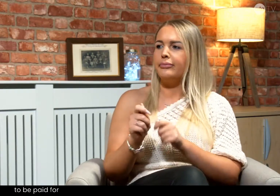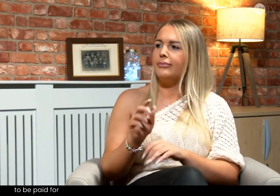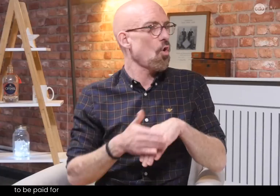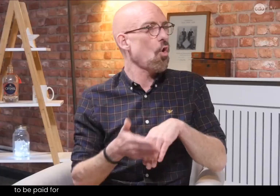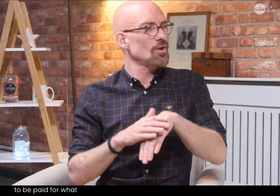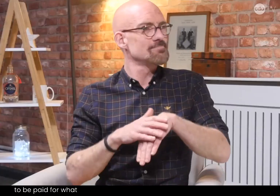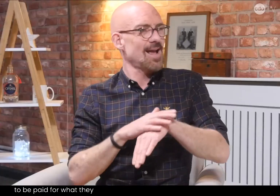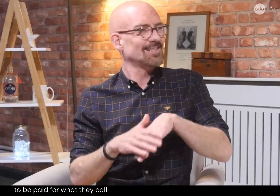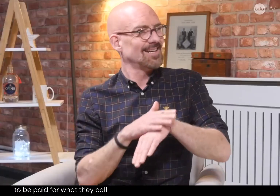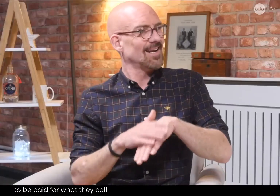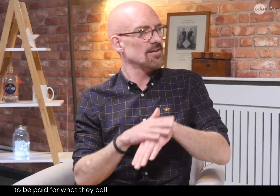cosmetic surgery.